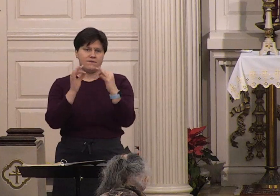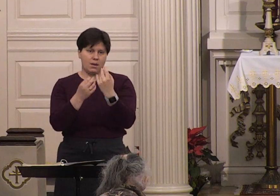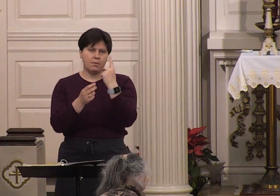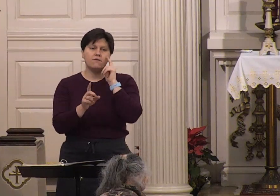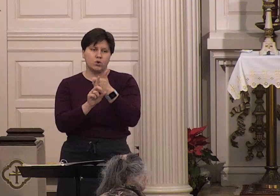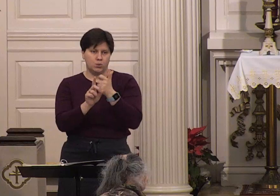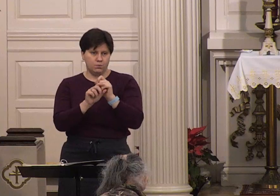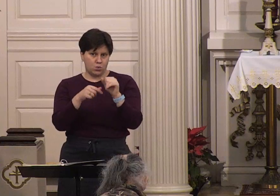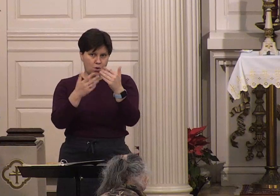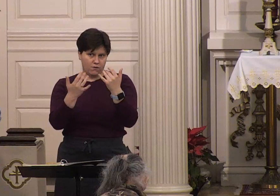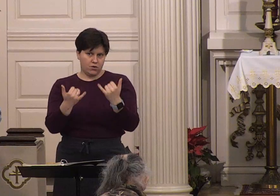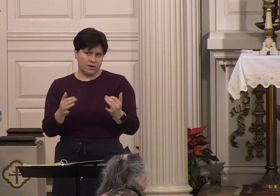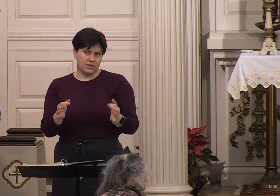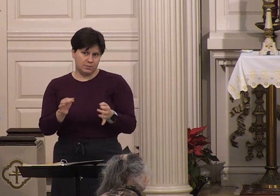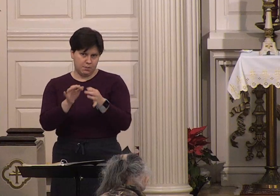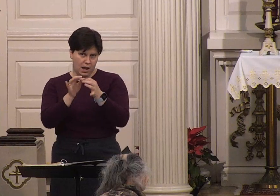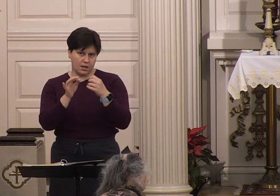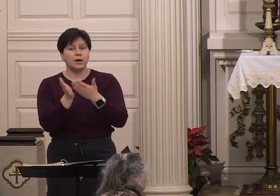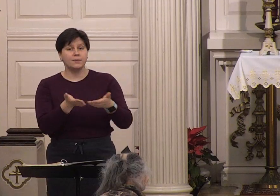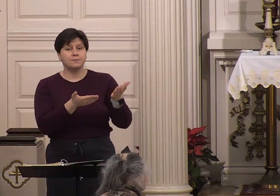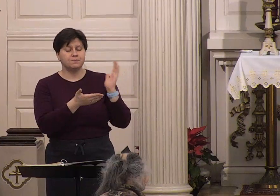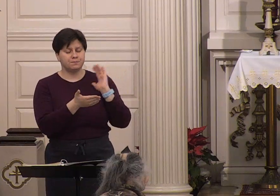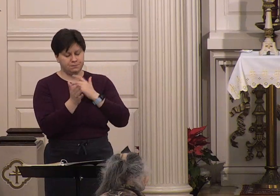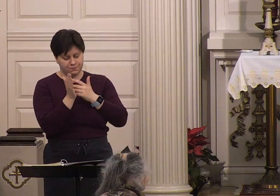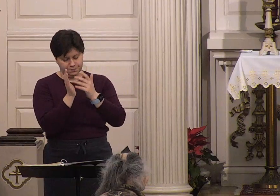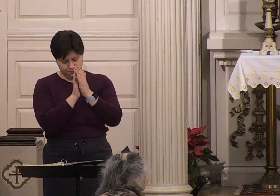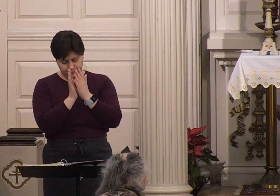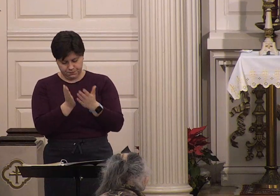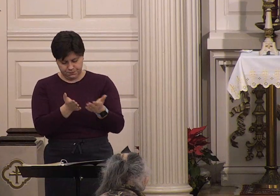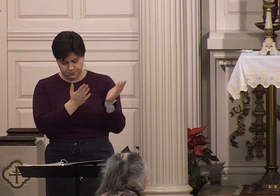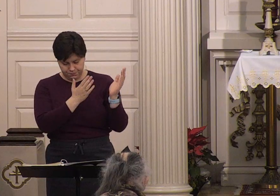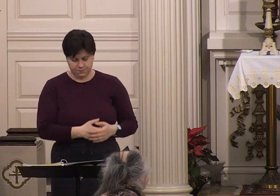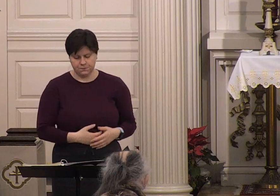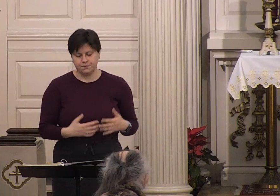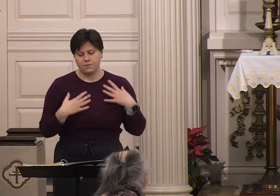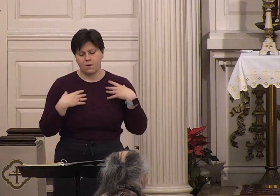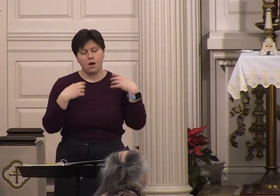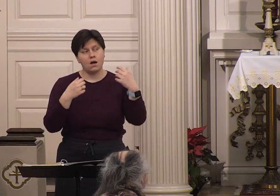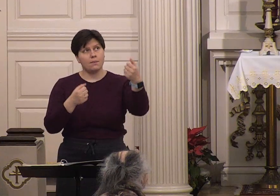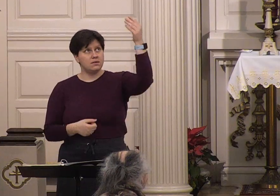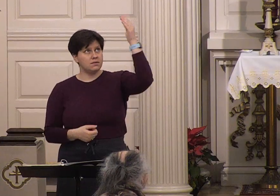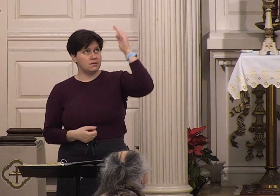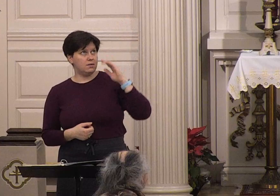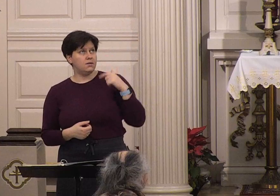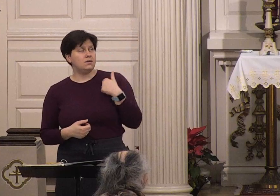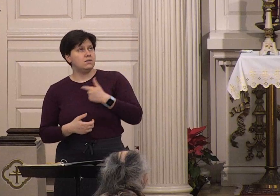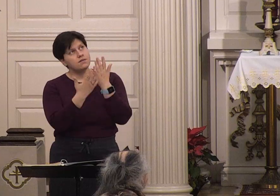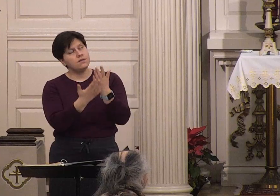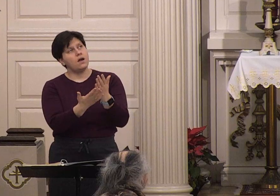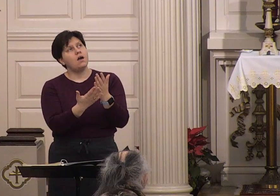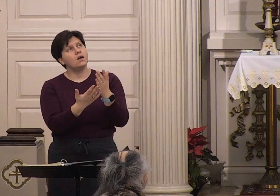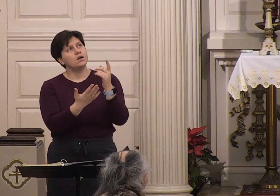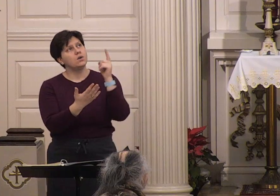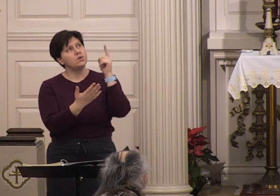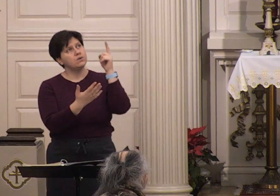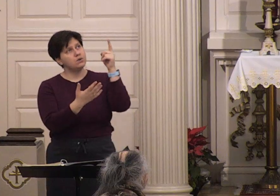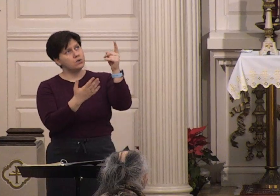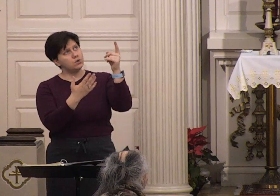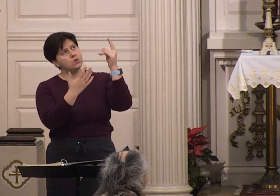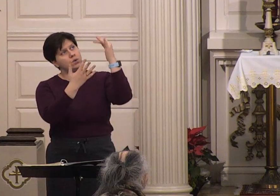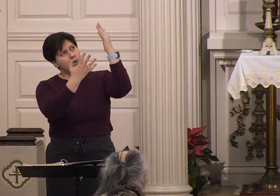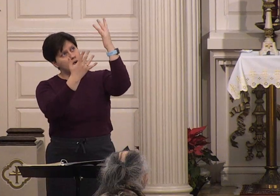Lord. Lord, hear our prayer. Almighty God, we thank you that you would shower down upon